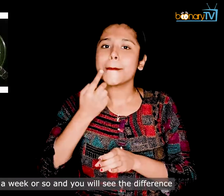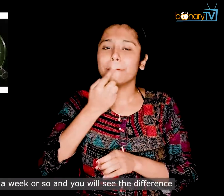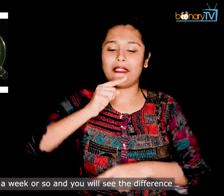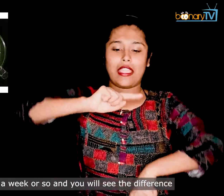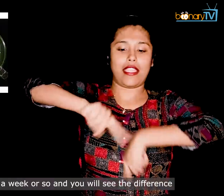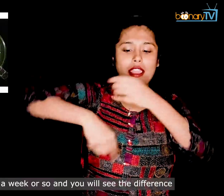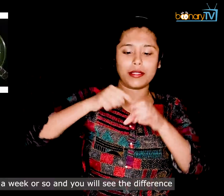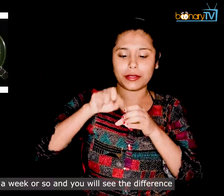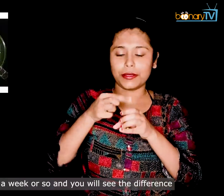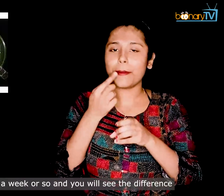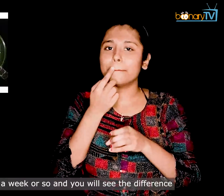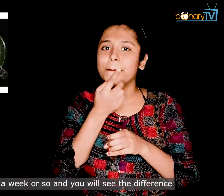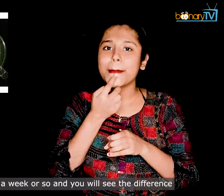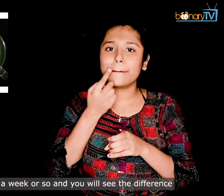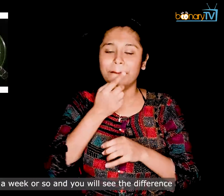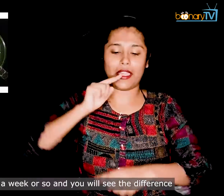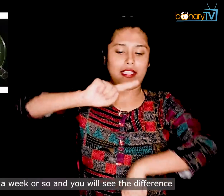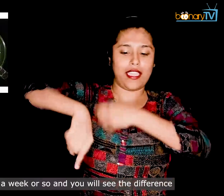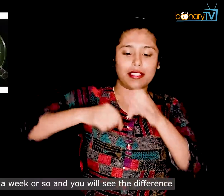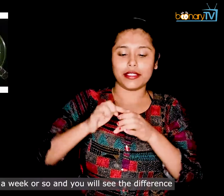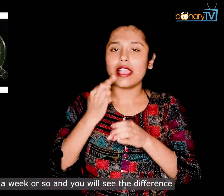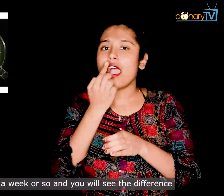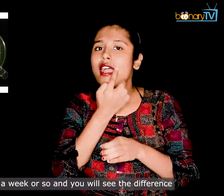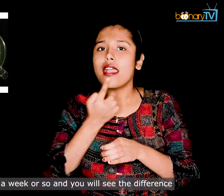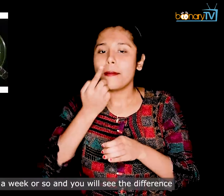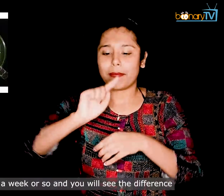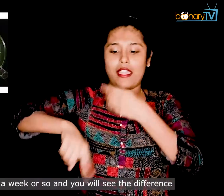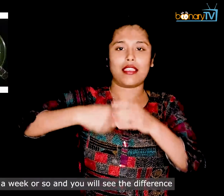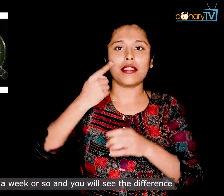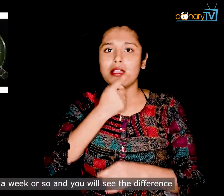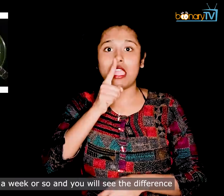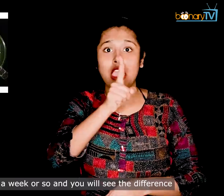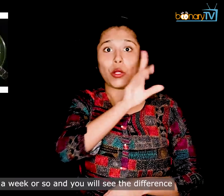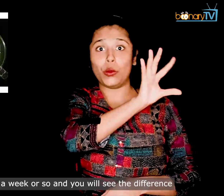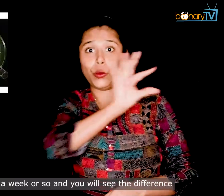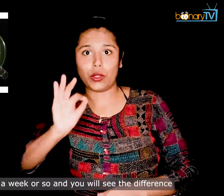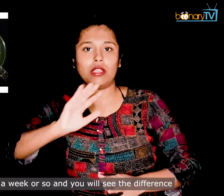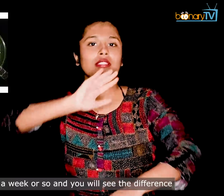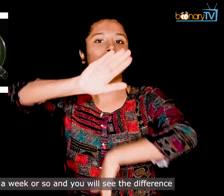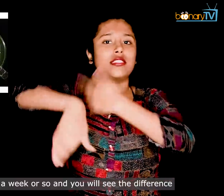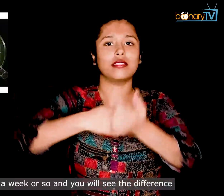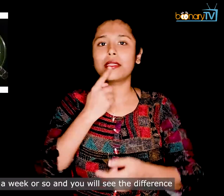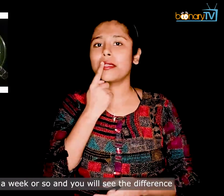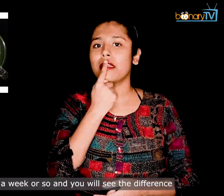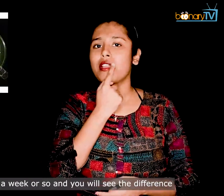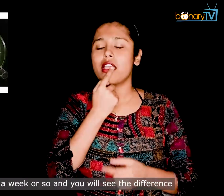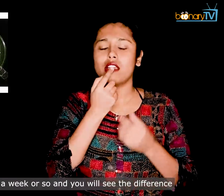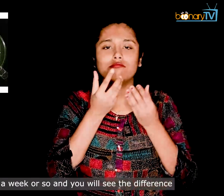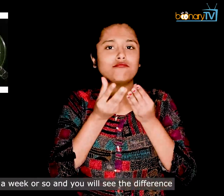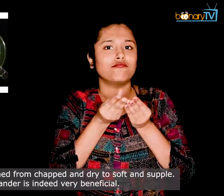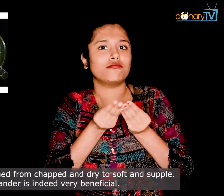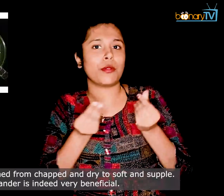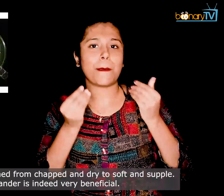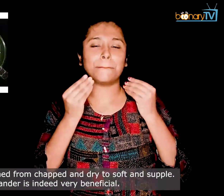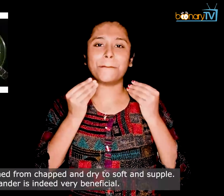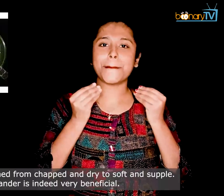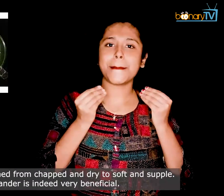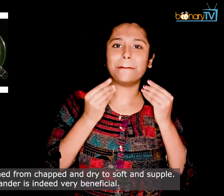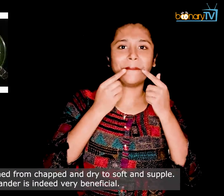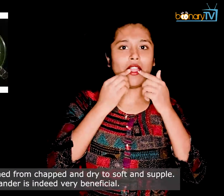Do this for nearly a week or so and you will see the difference that your lips have